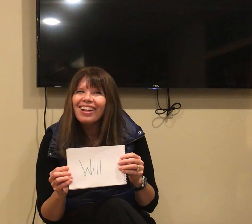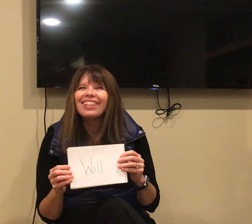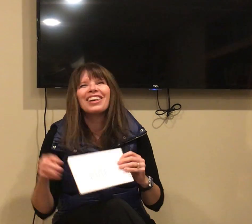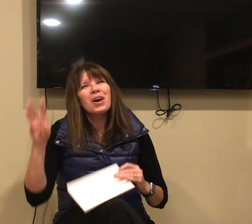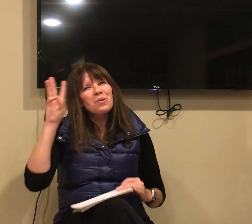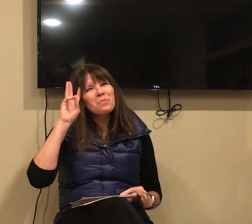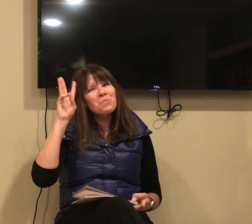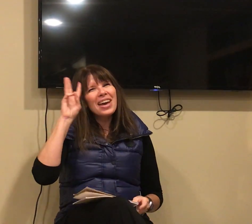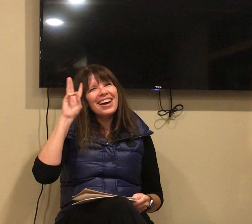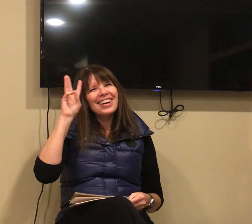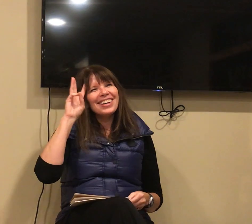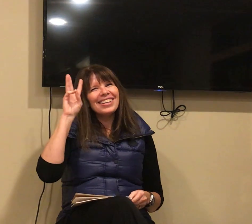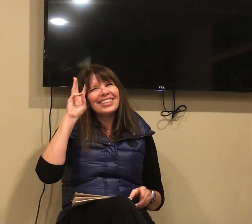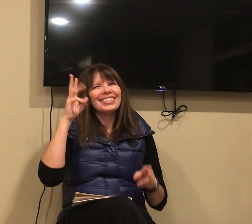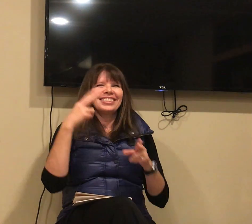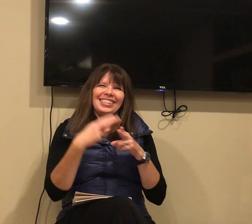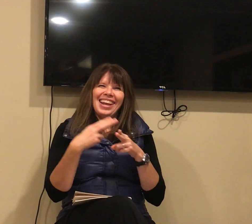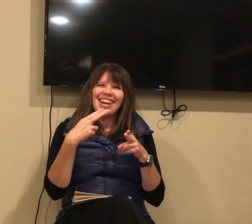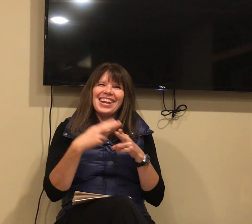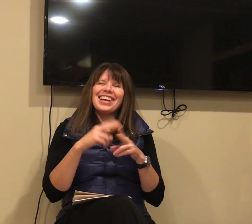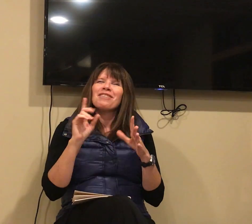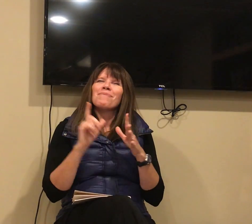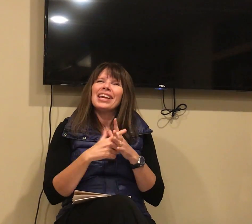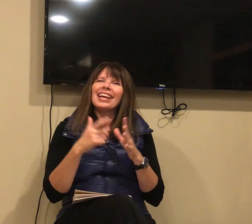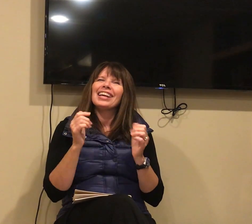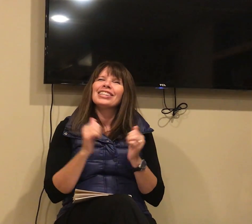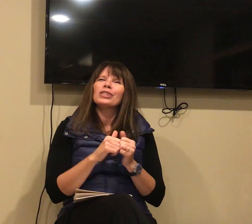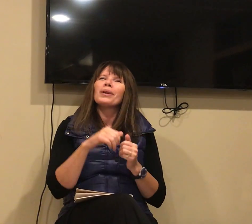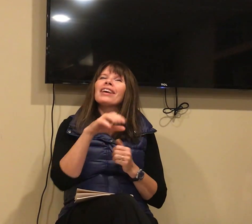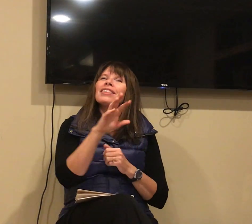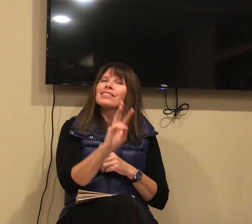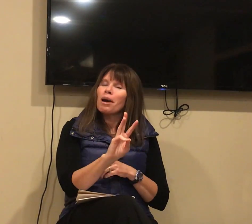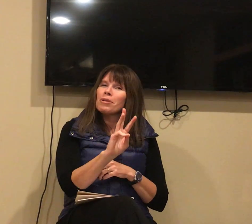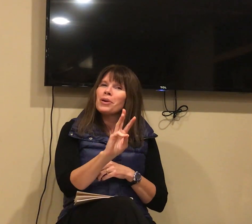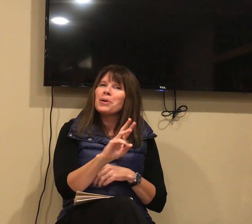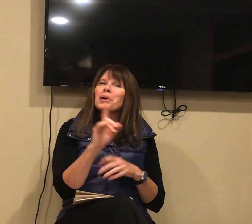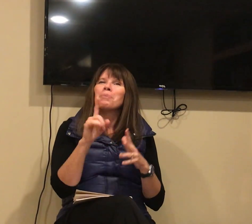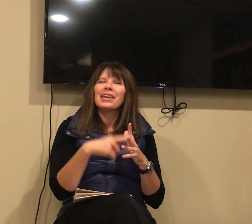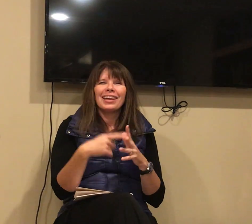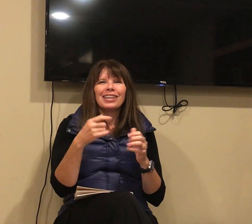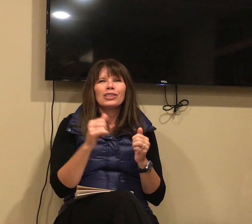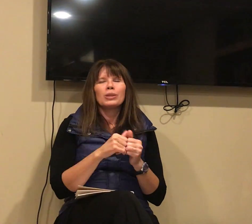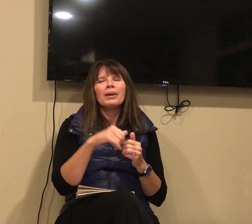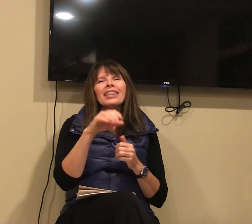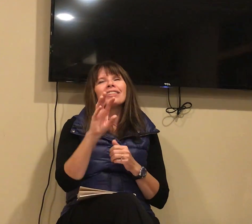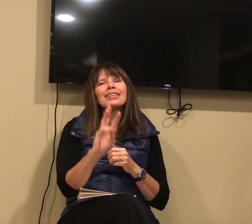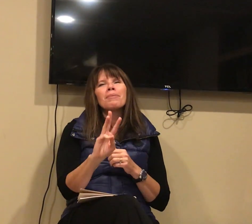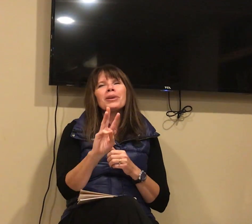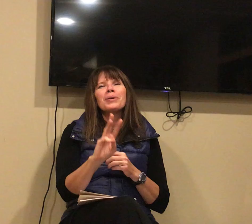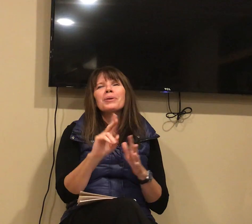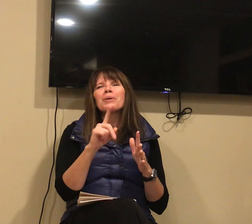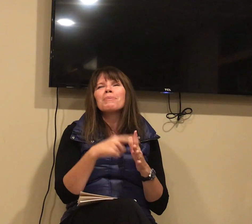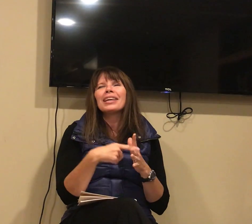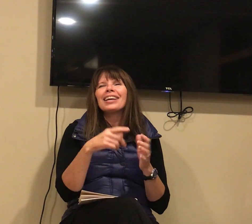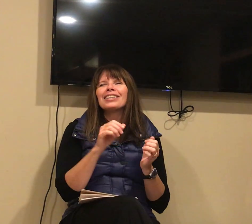Will. Will's name begins with W, begins with W, begins